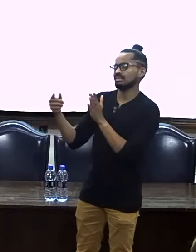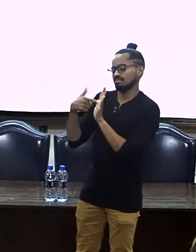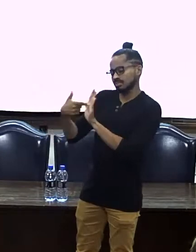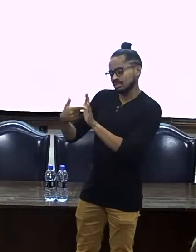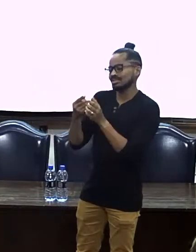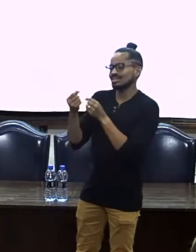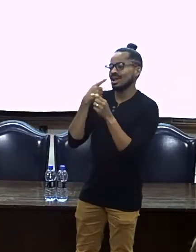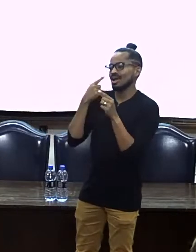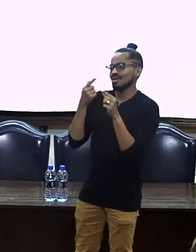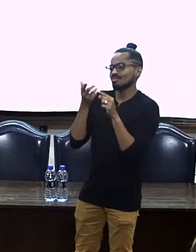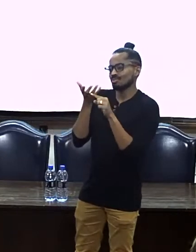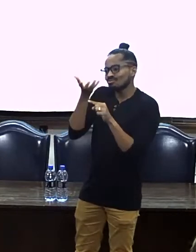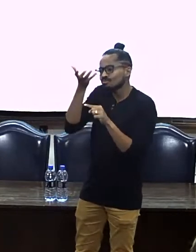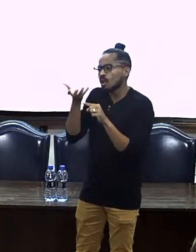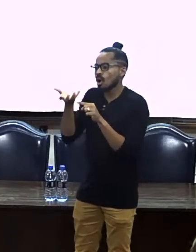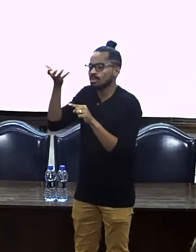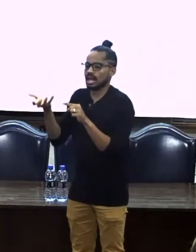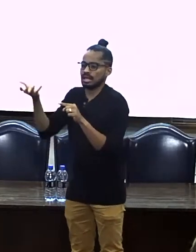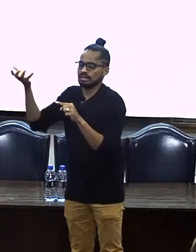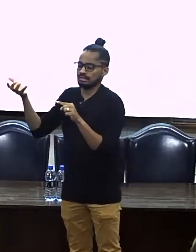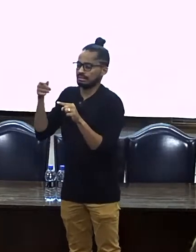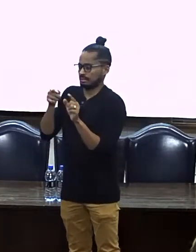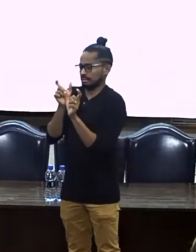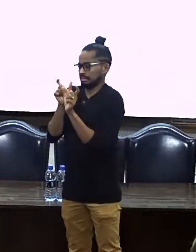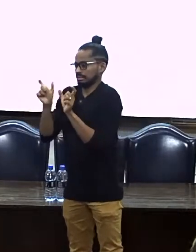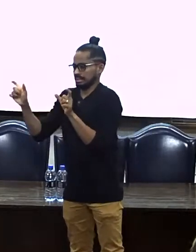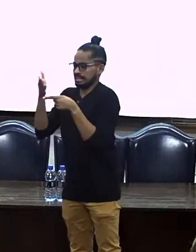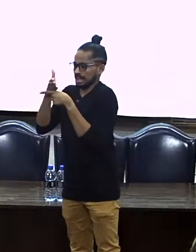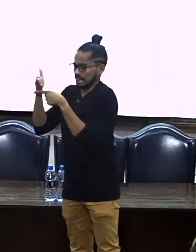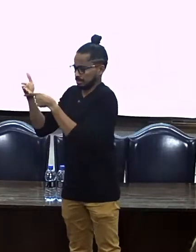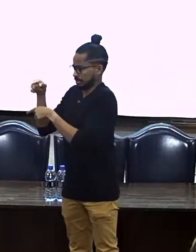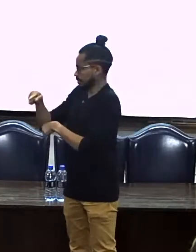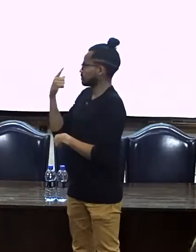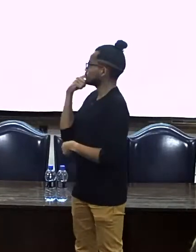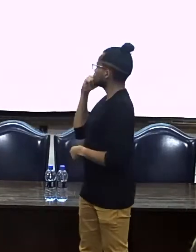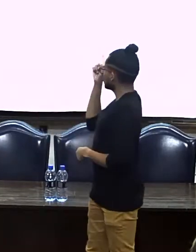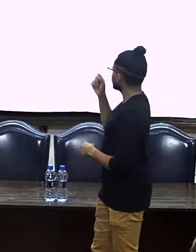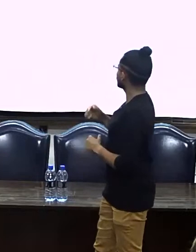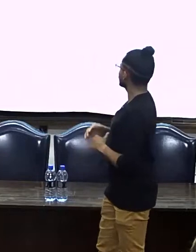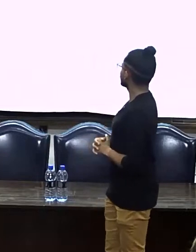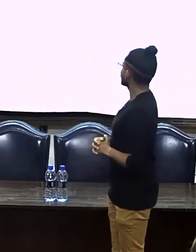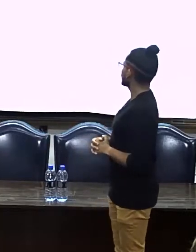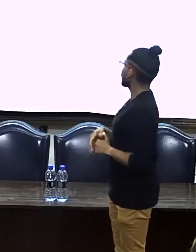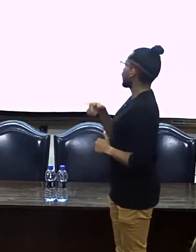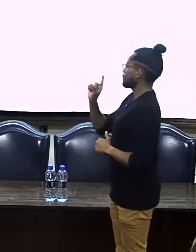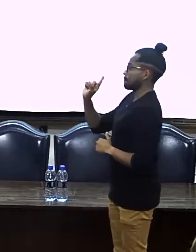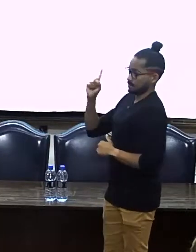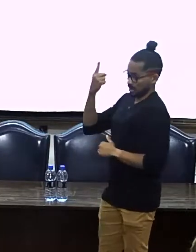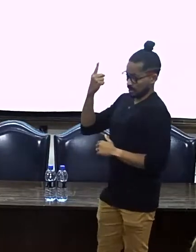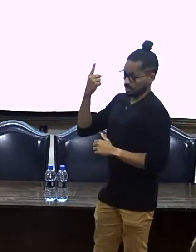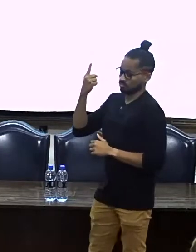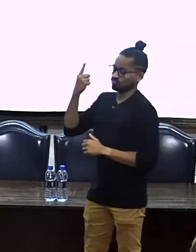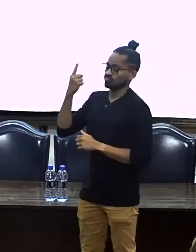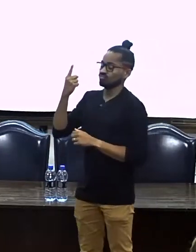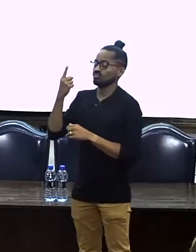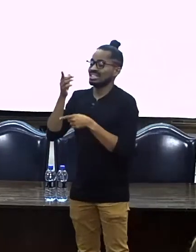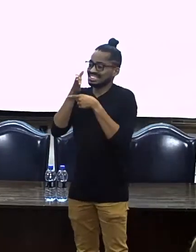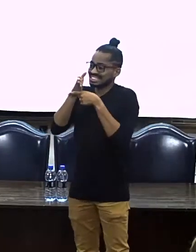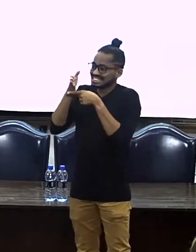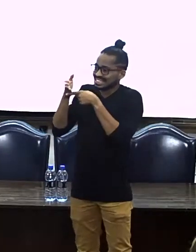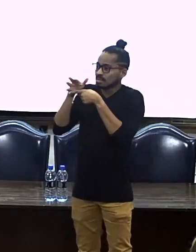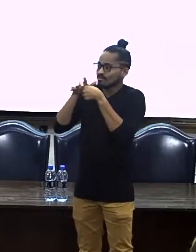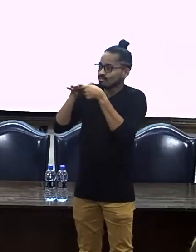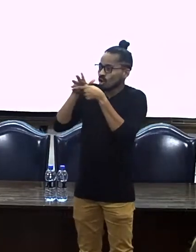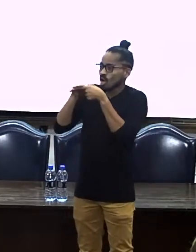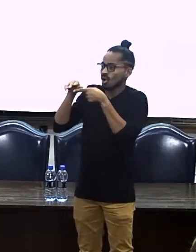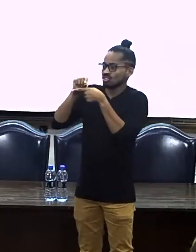patterns. So, I'm going to read and then you can translate. Okay. So, in his model, the phonological syllable